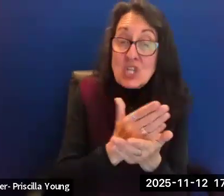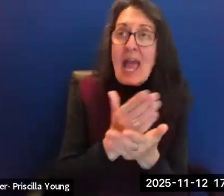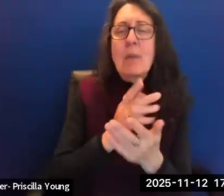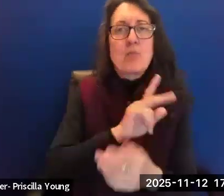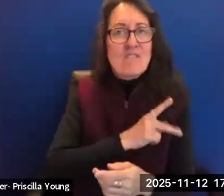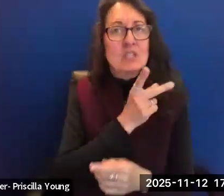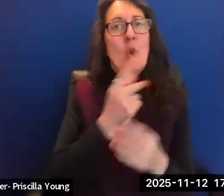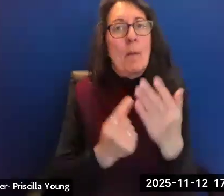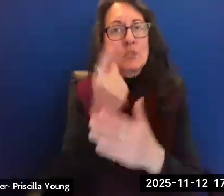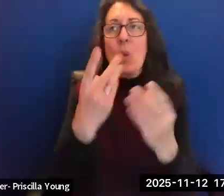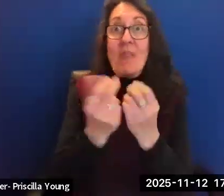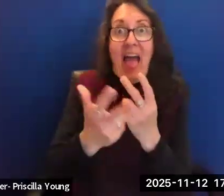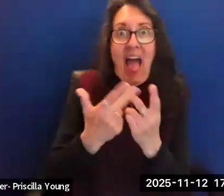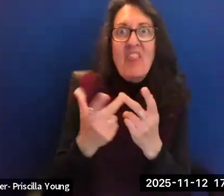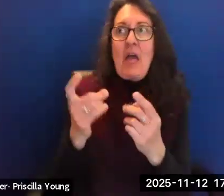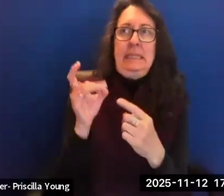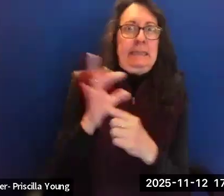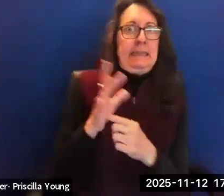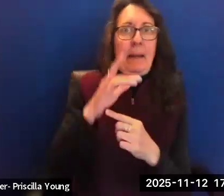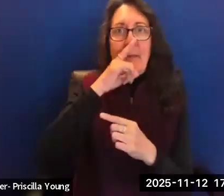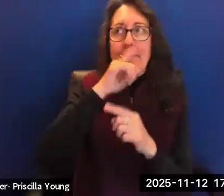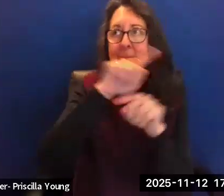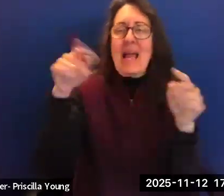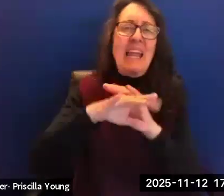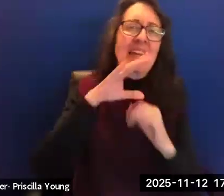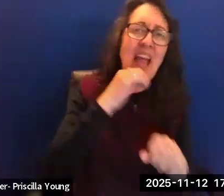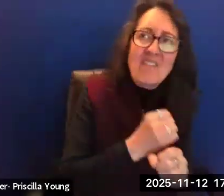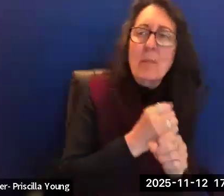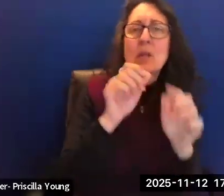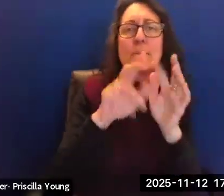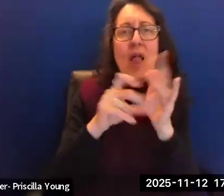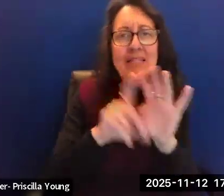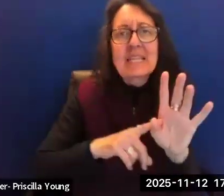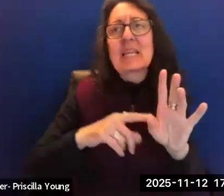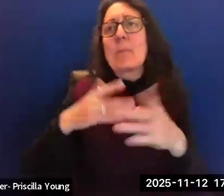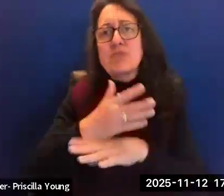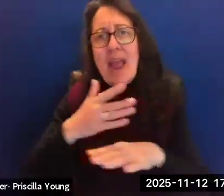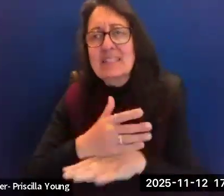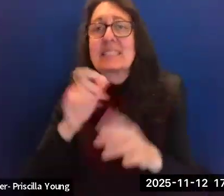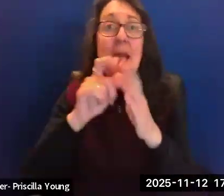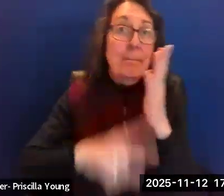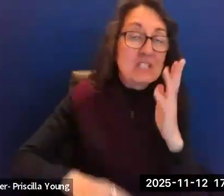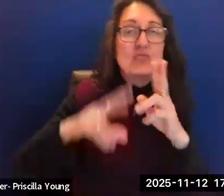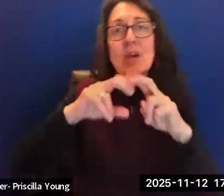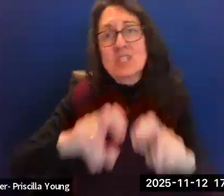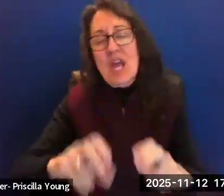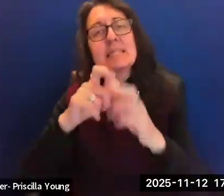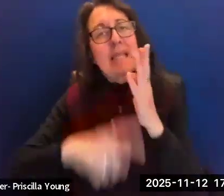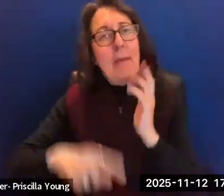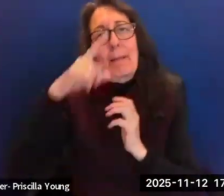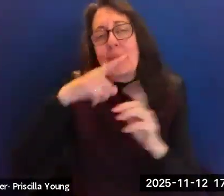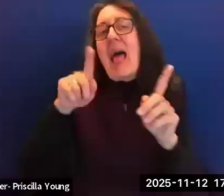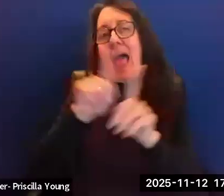people in government, policy and practice, disability research, and disabled persons and